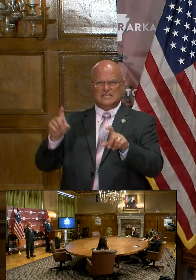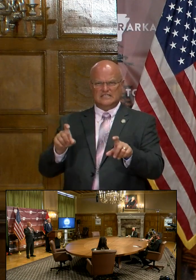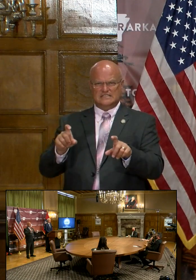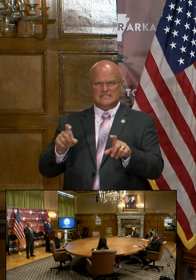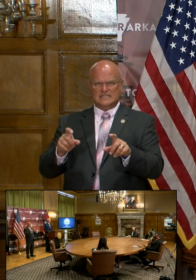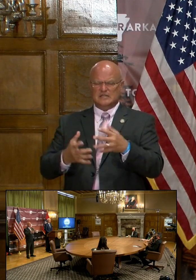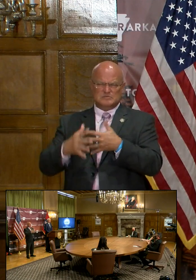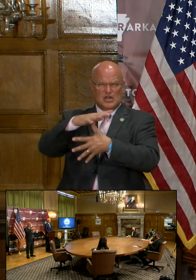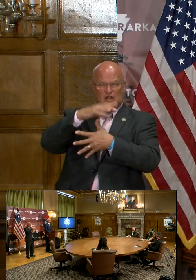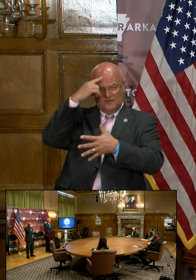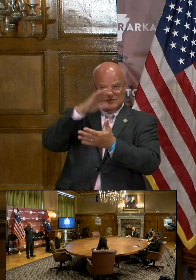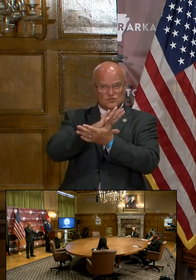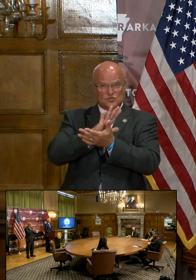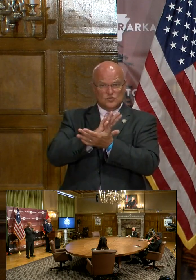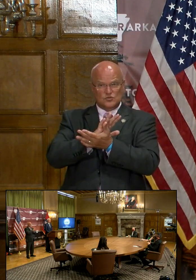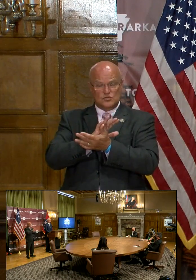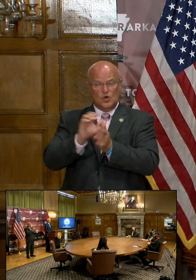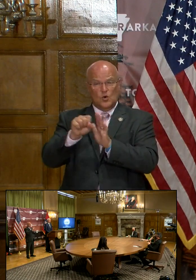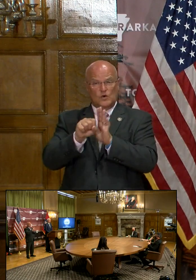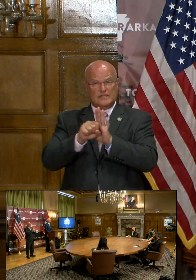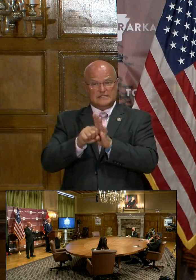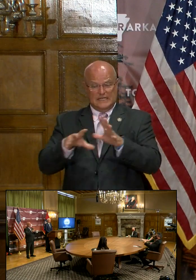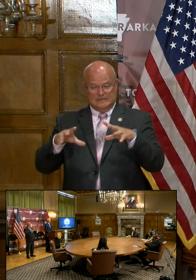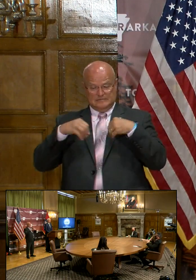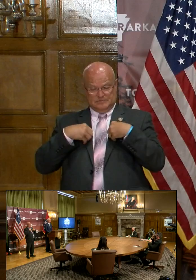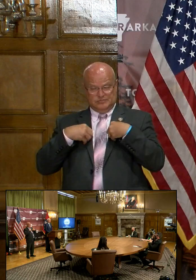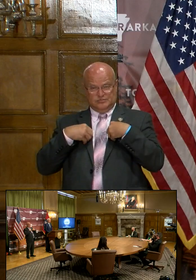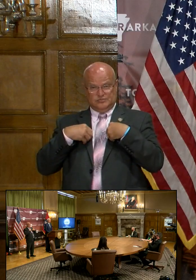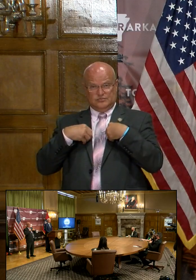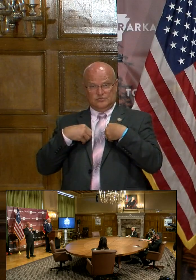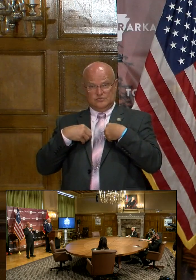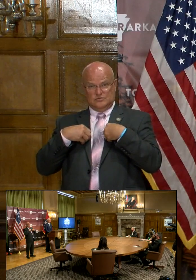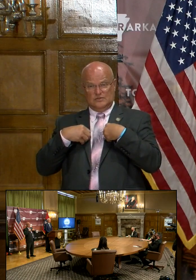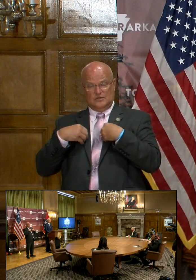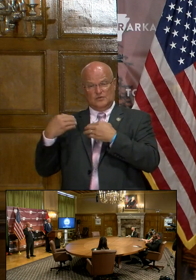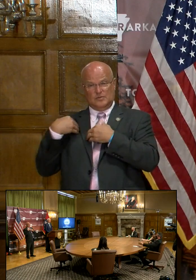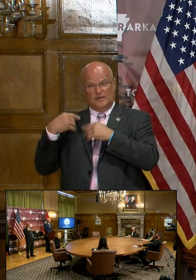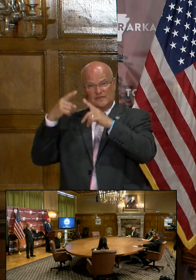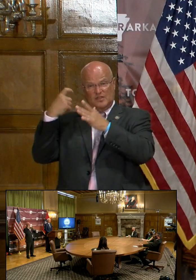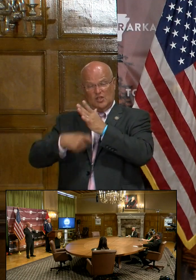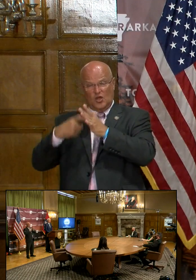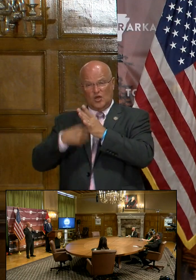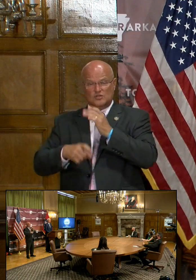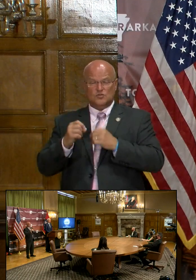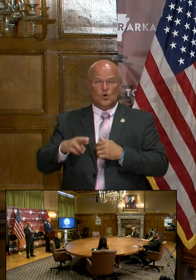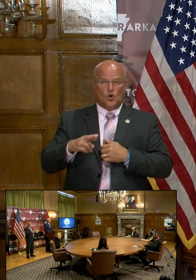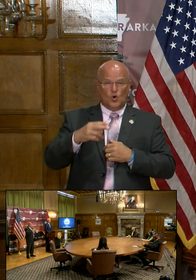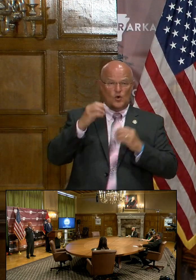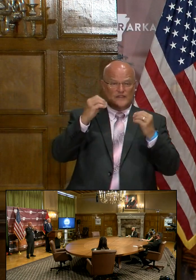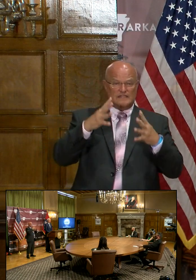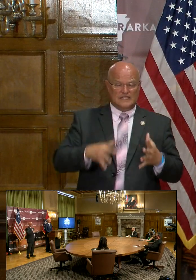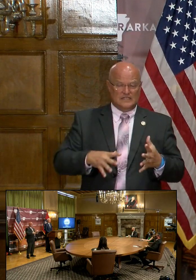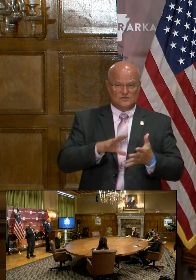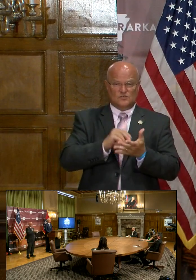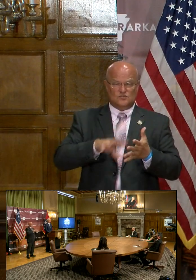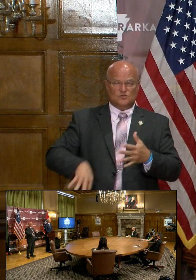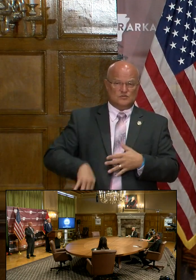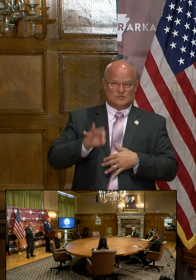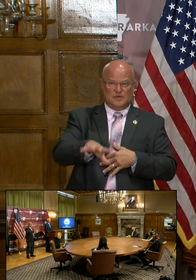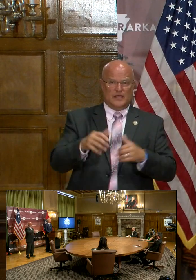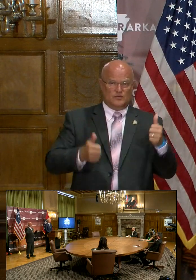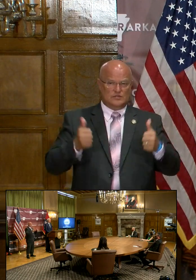for schools, is the state going to take on the burden of that cost, or is that still going to be sort of out of pocket for those teachers, those students,